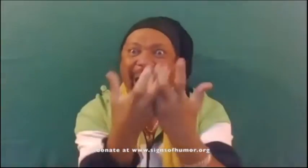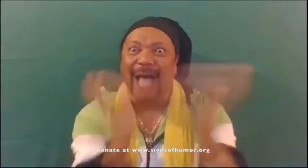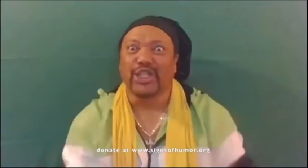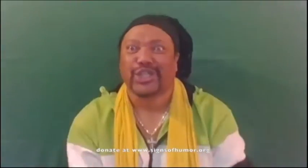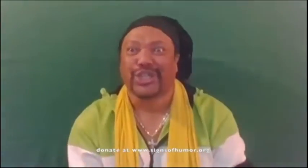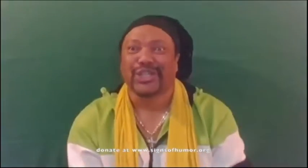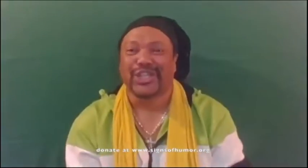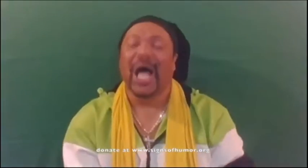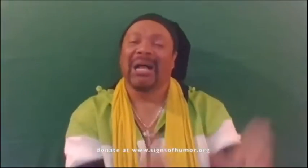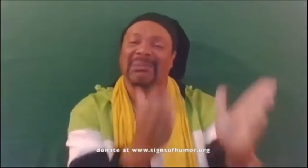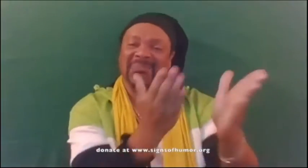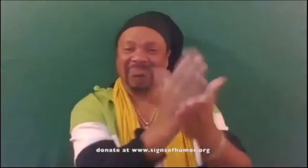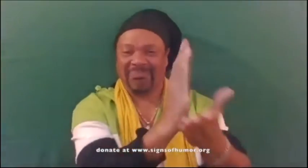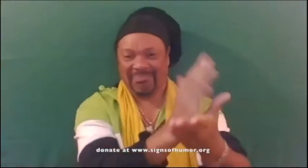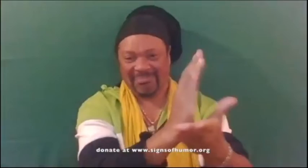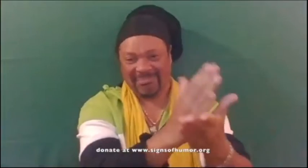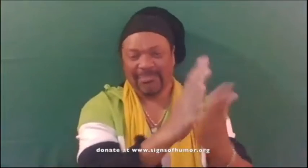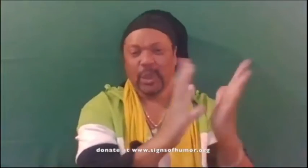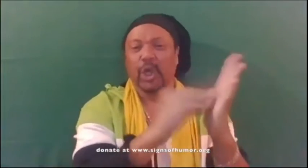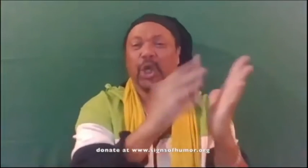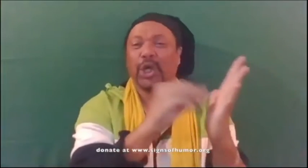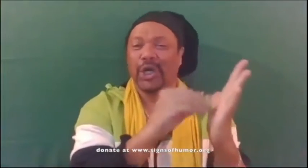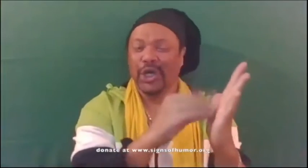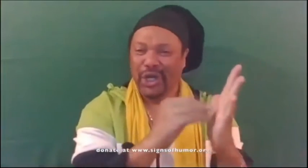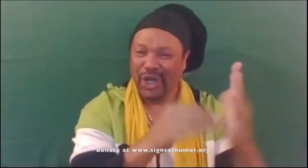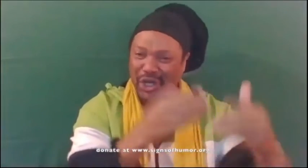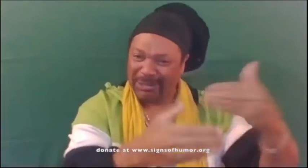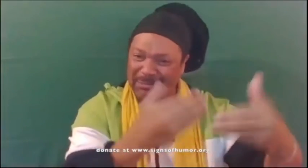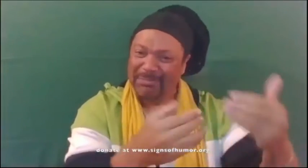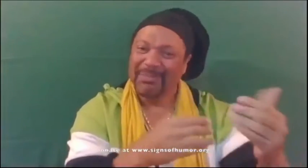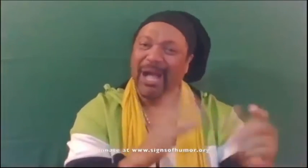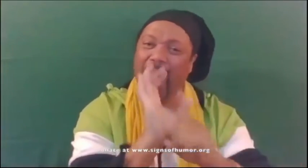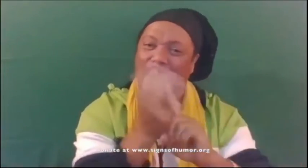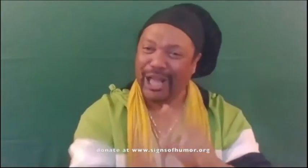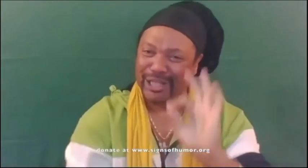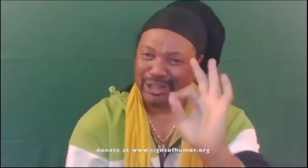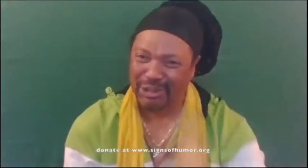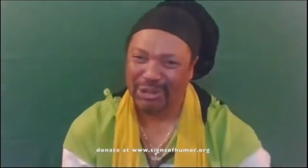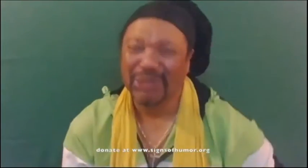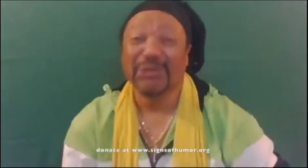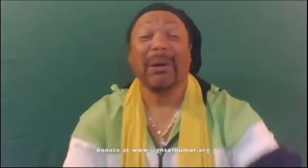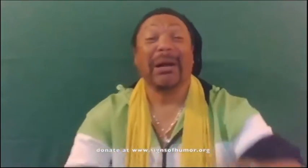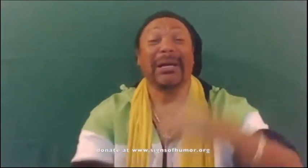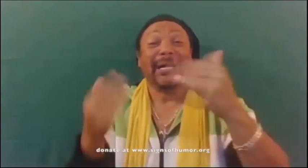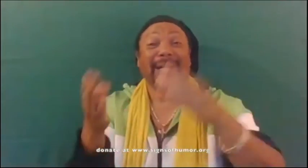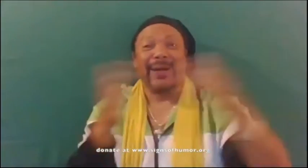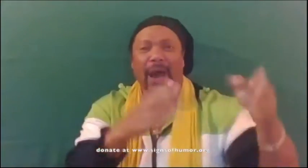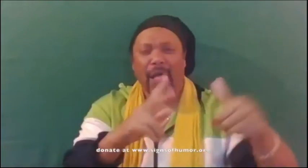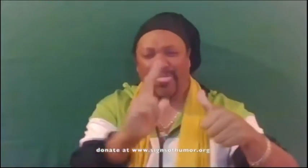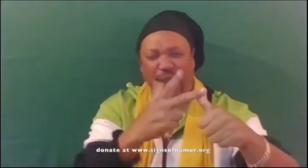signs, what's up? It doesn't match, but it's cool though. Bless your qualified heart. I keep it moving. Got it. Now, we're gonna